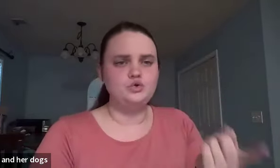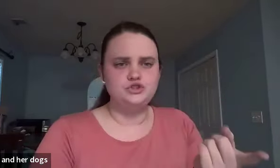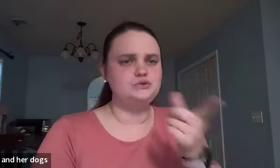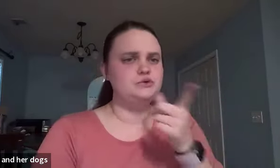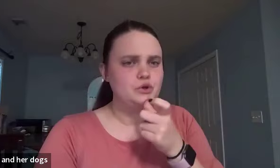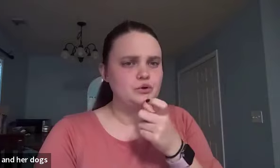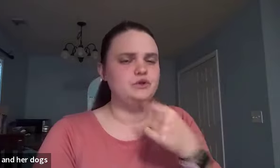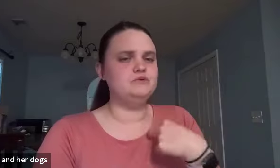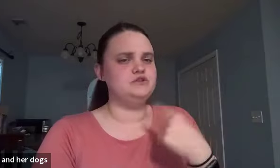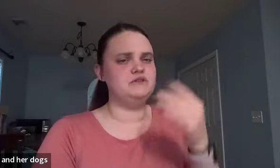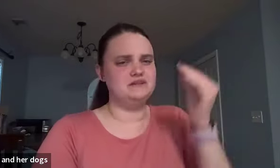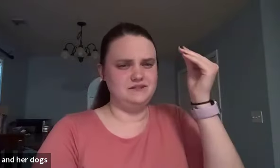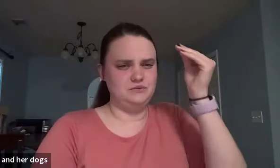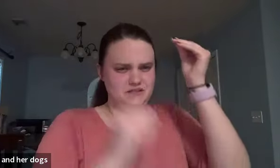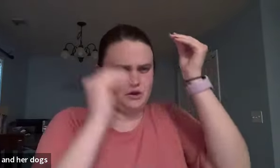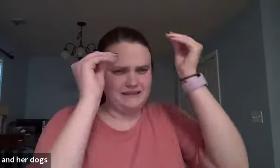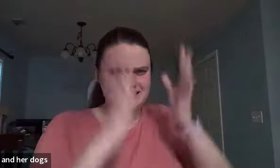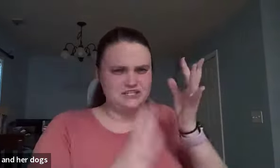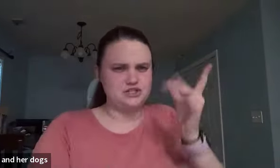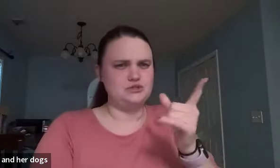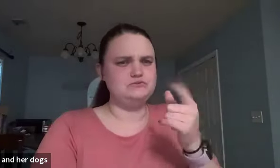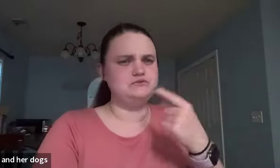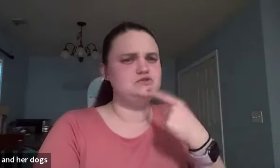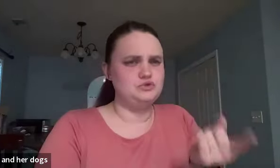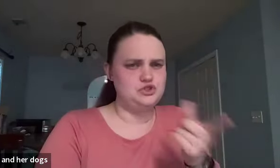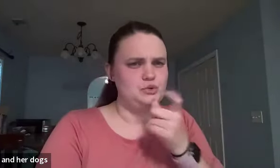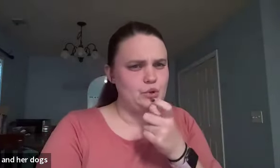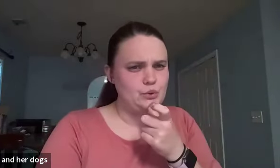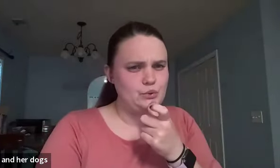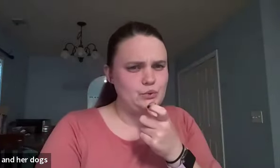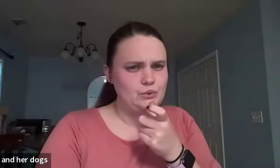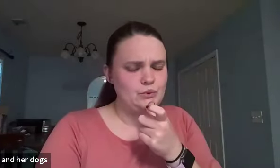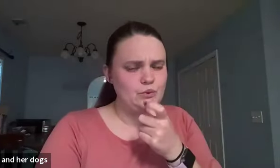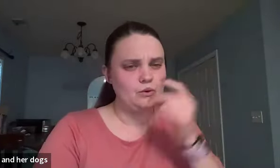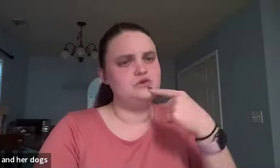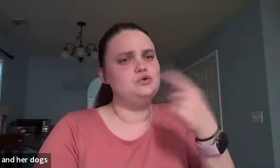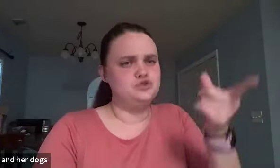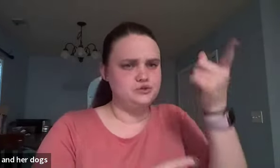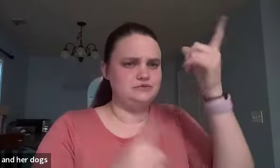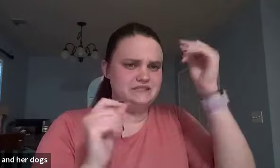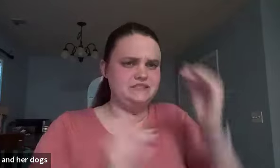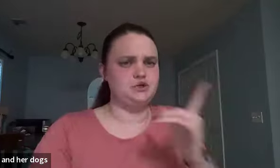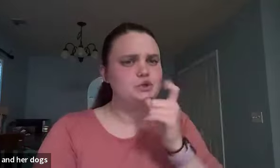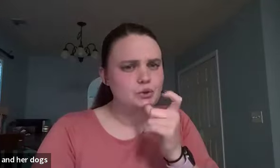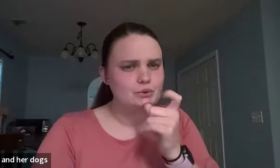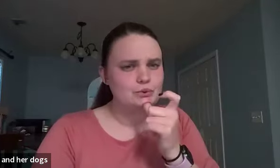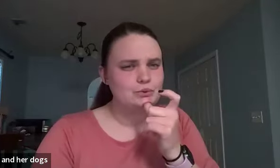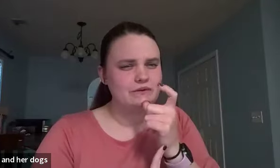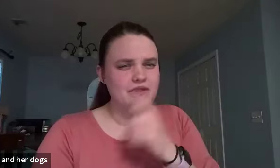told you who, you would do this, you would go like teacher told you who, or told you teacher who,